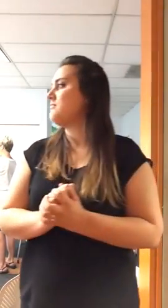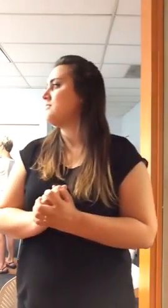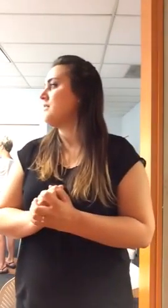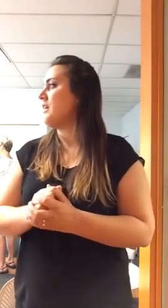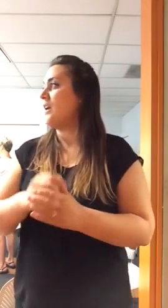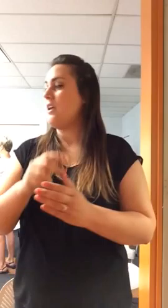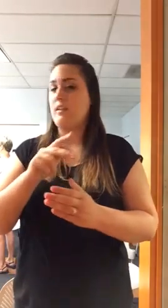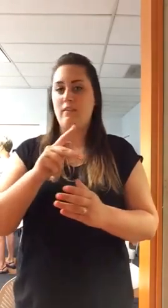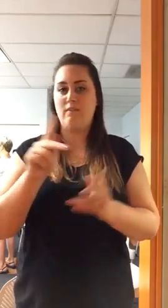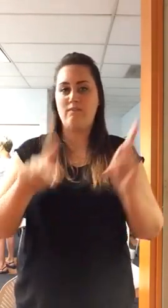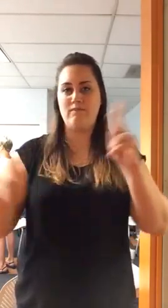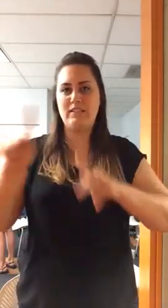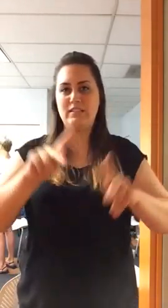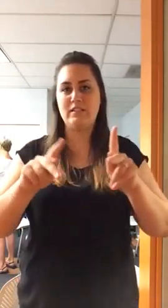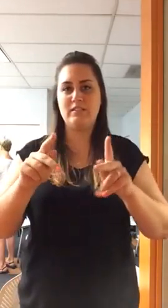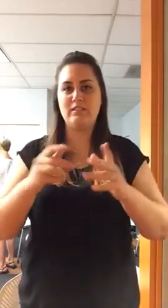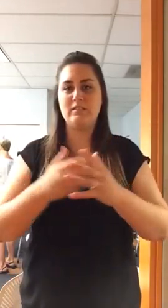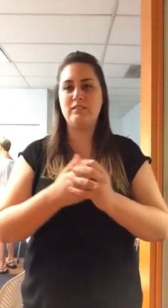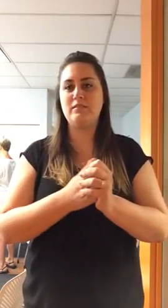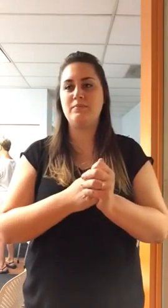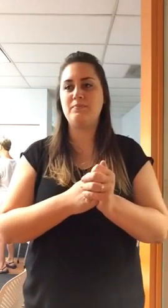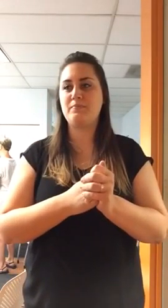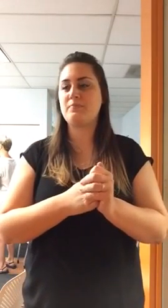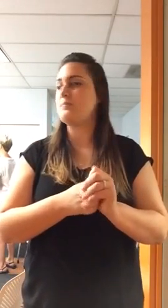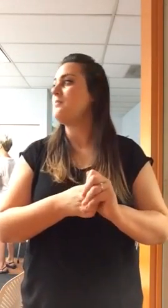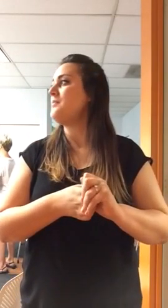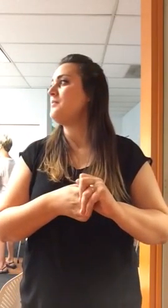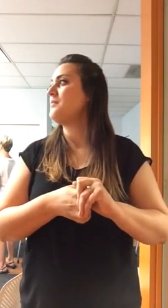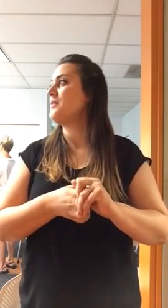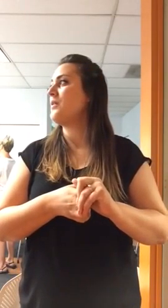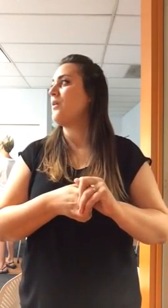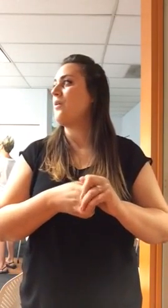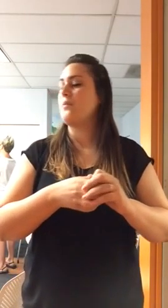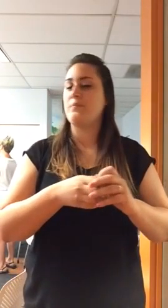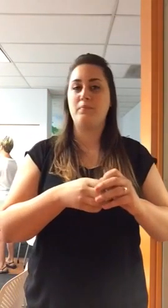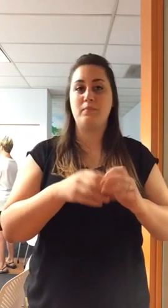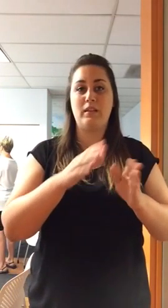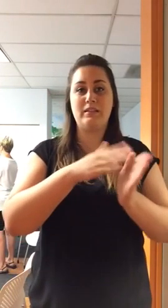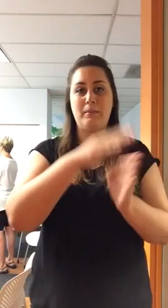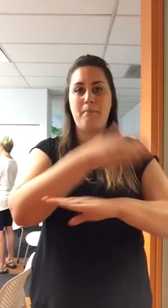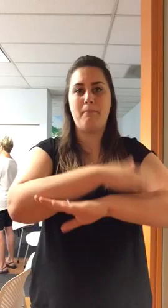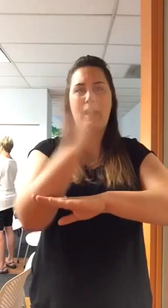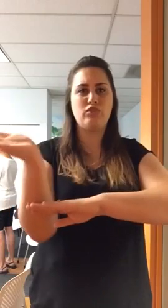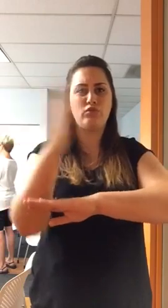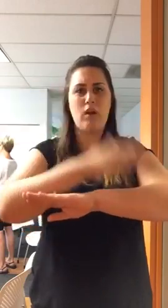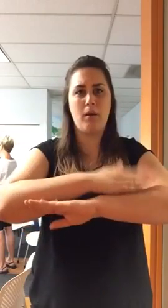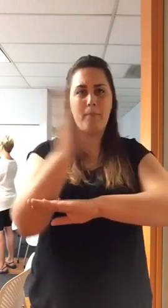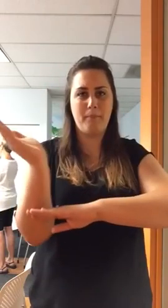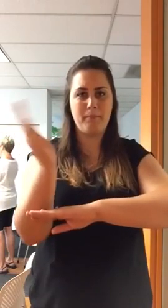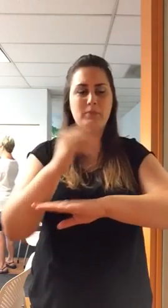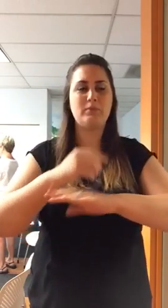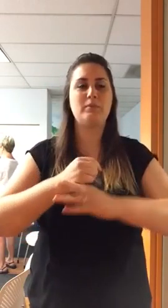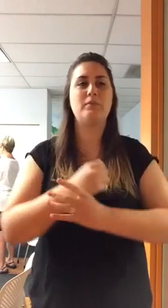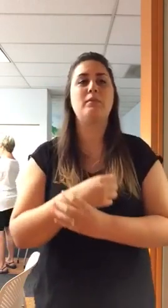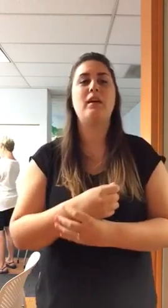what do they call it with light? The light from one extreme to the other. The spectrum. So a continuum is very, very much similar to a